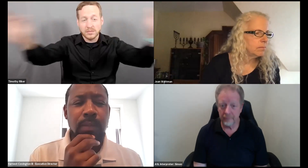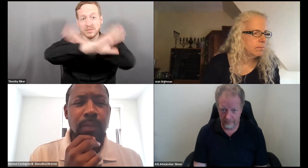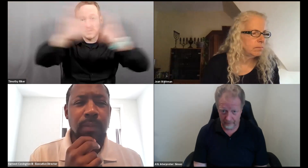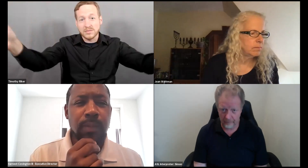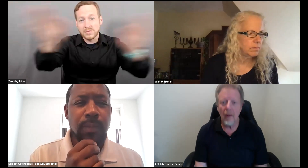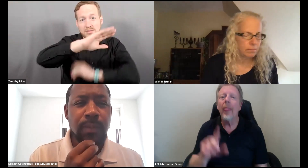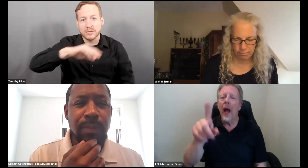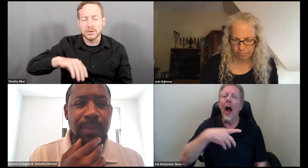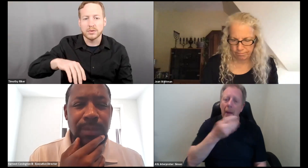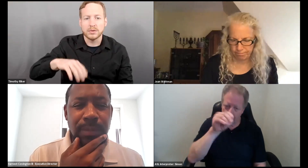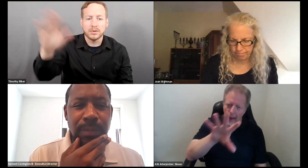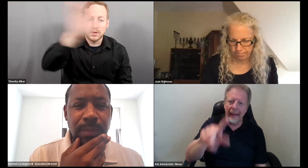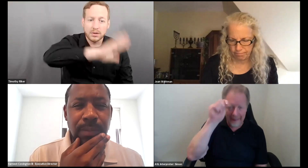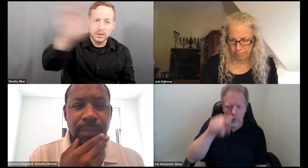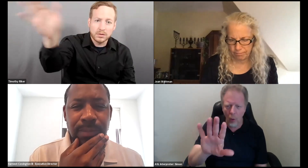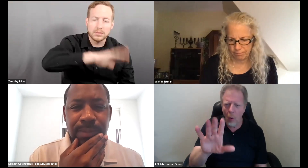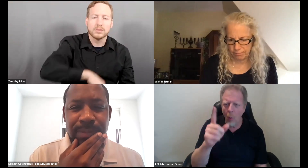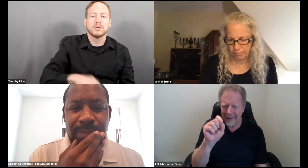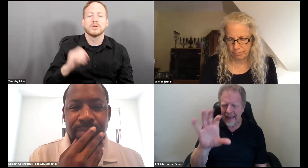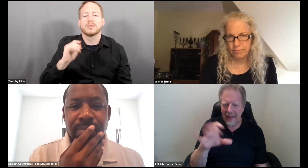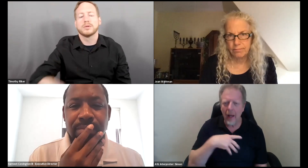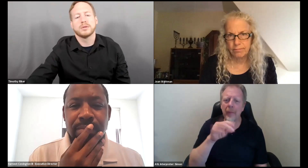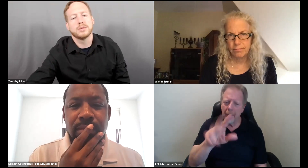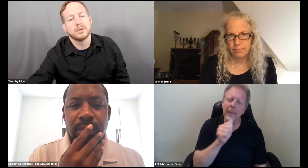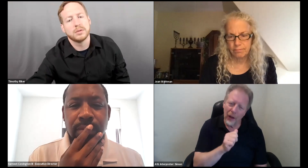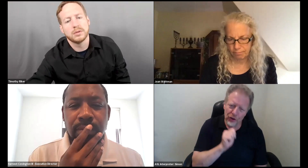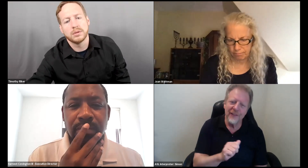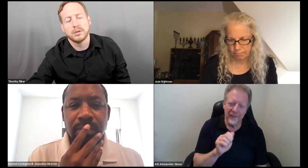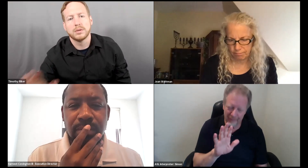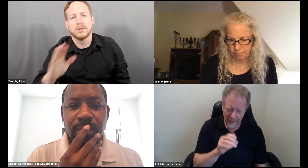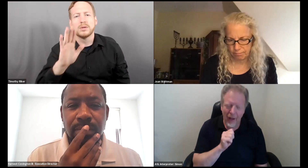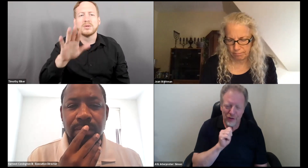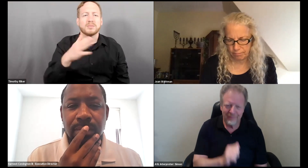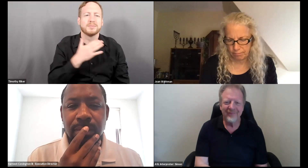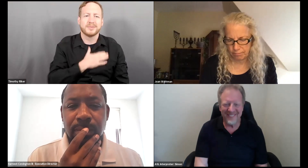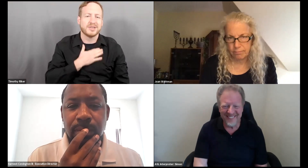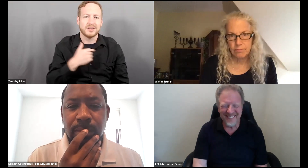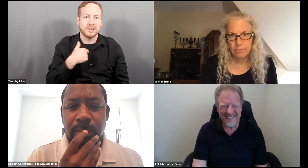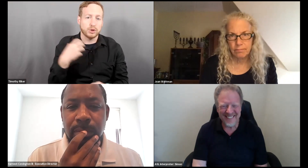I'm spotlighting you, Tim. It just takes a second. You just got to be patient.